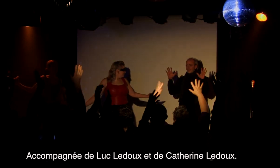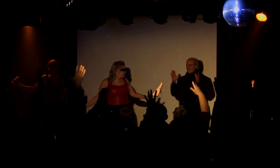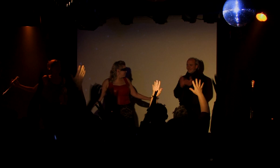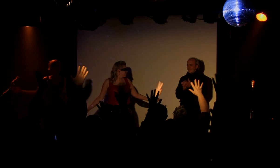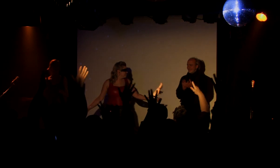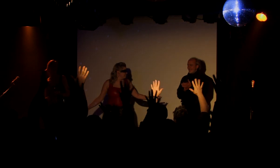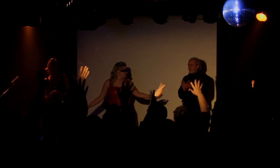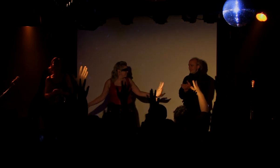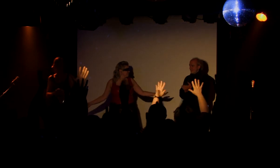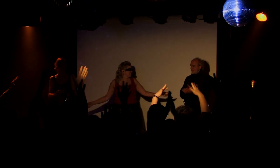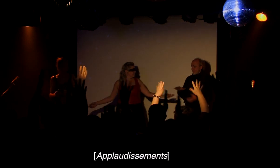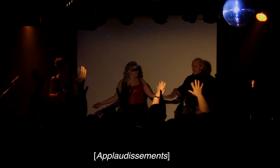Thank you.